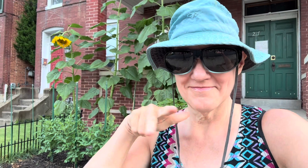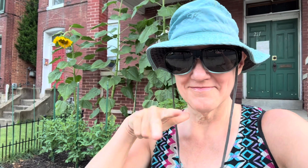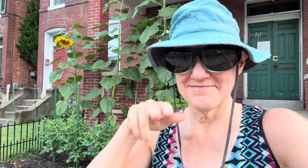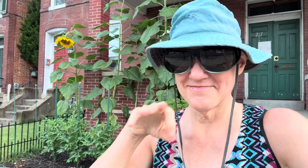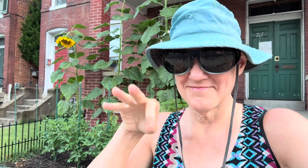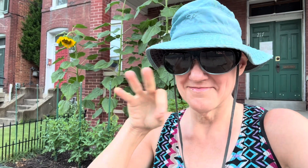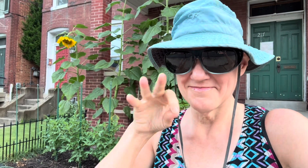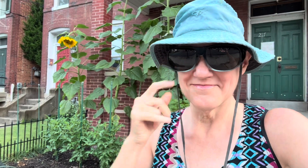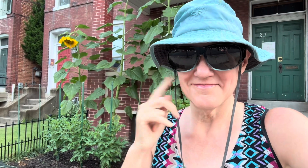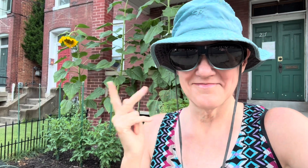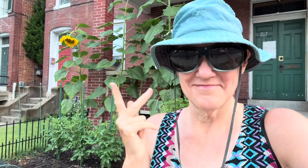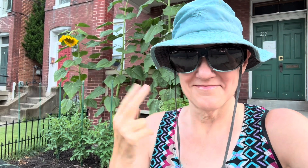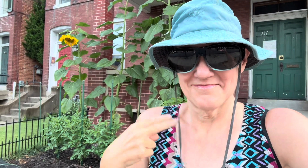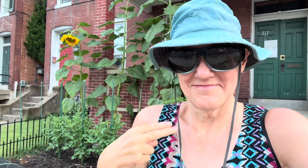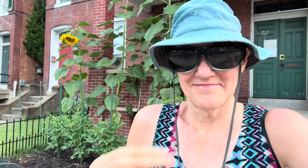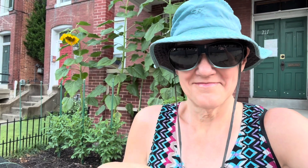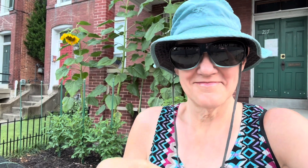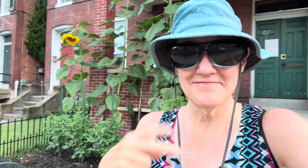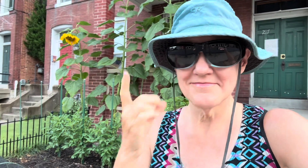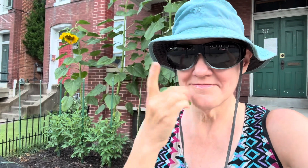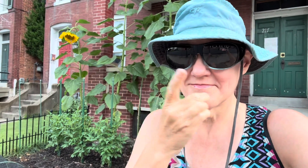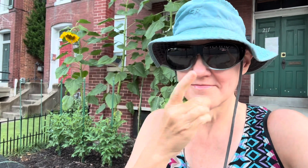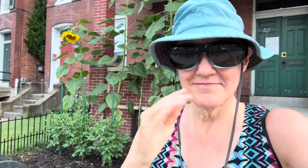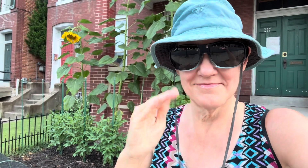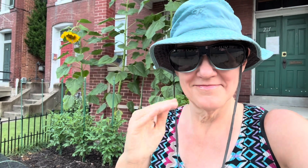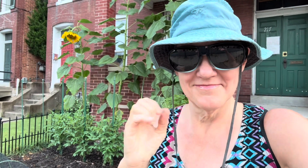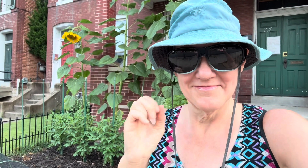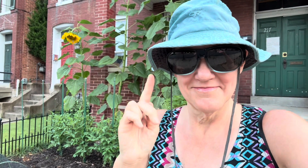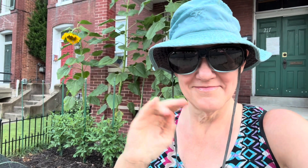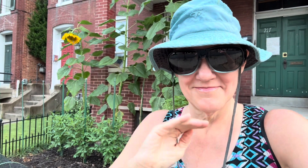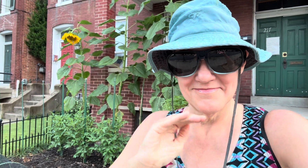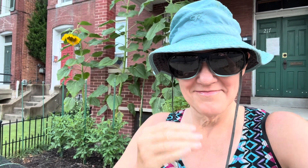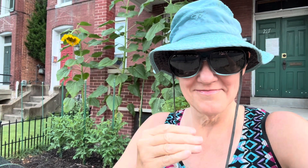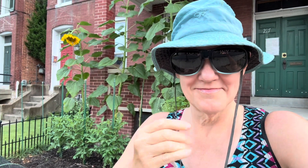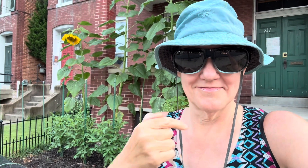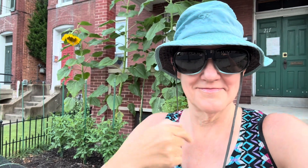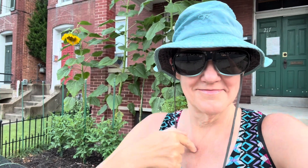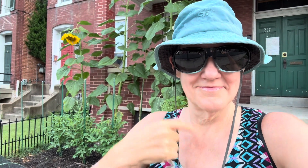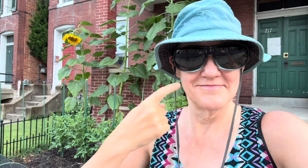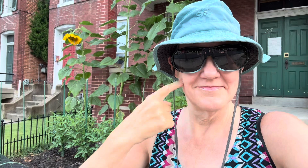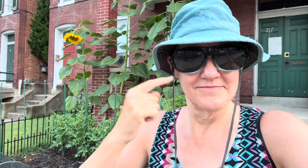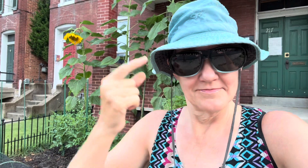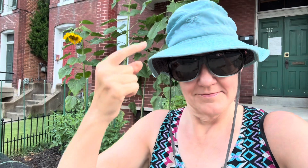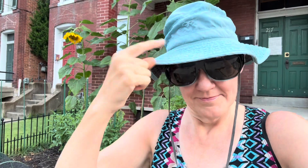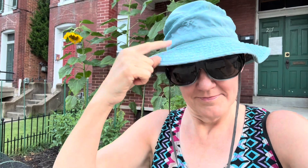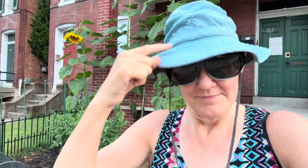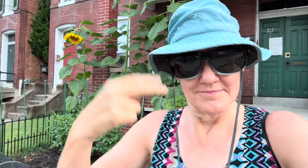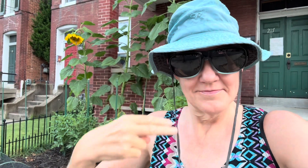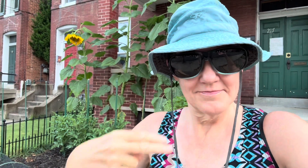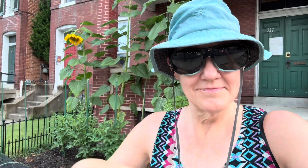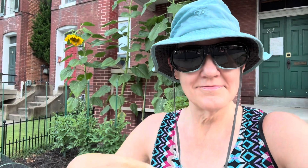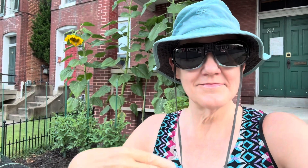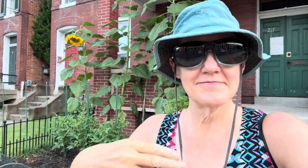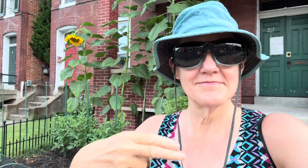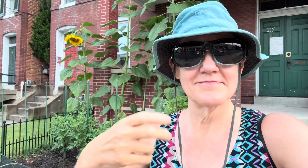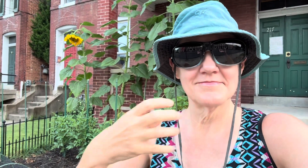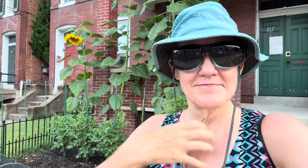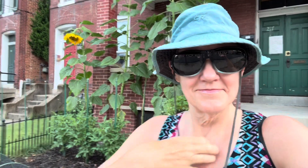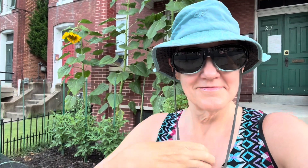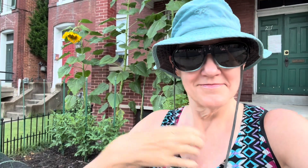Time to walk. It's important for us to stay healthy. Dale needs to build back his strength, and this is good for my mental health,